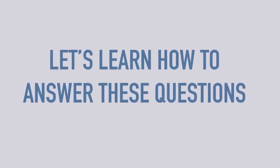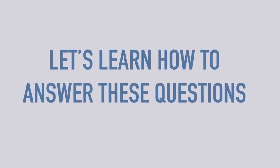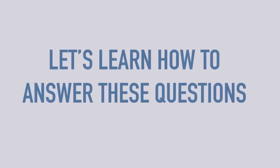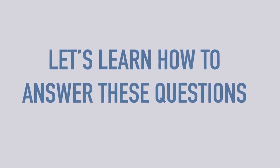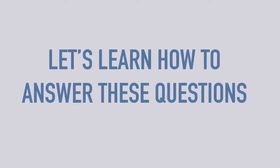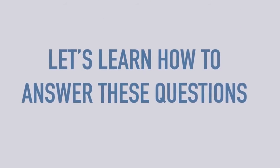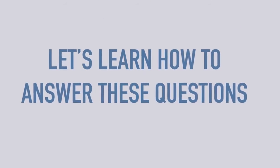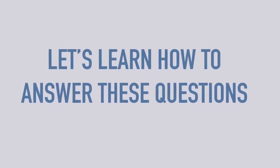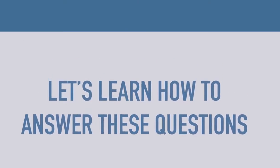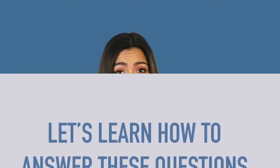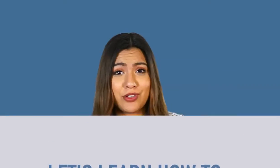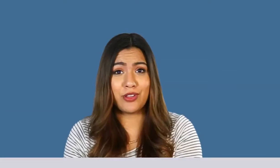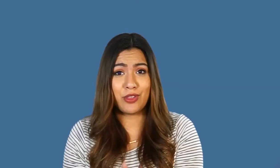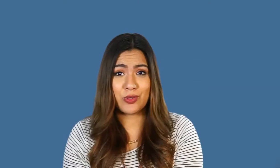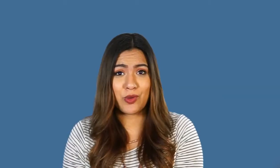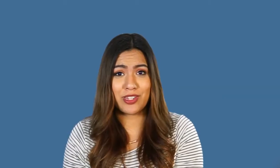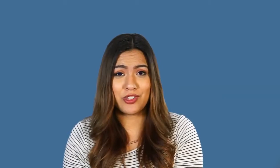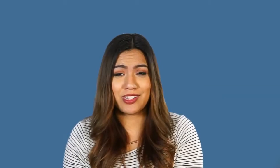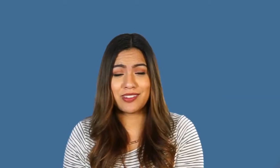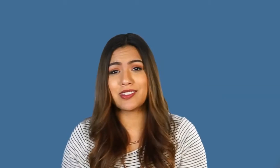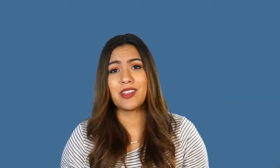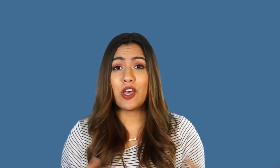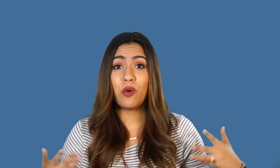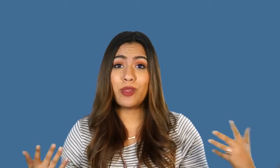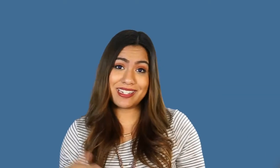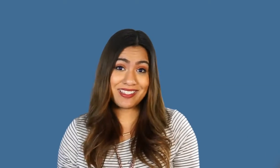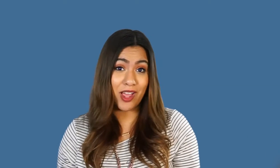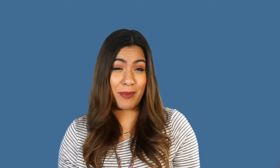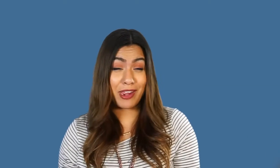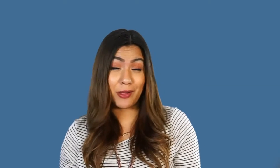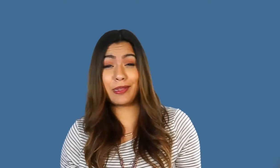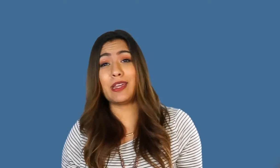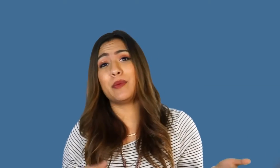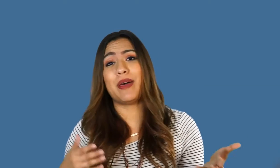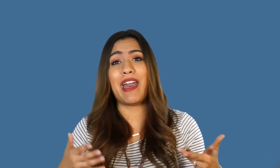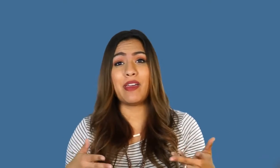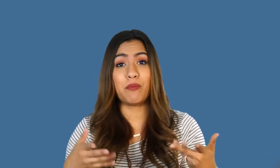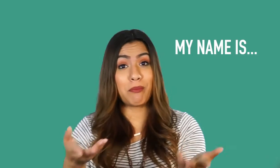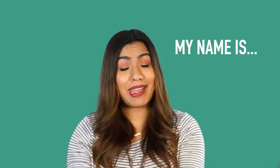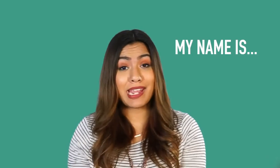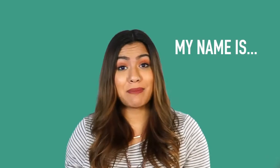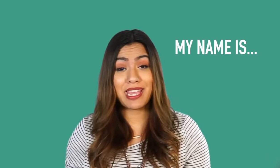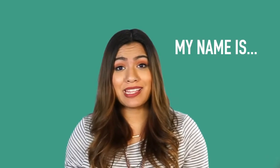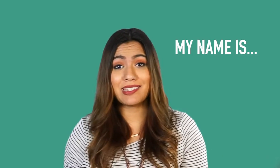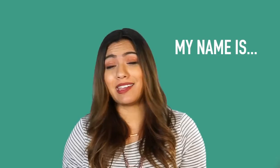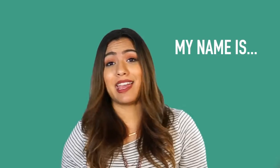So let's talk about how you can answer those questions. So we did talk about it earlier, but my name is,